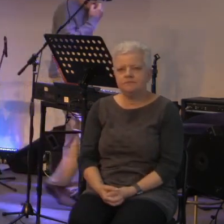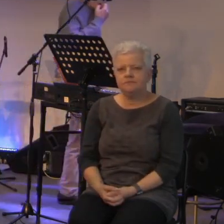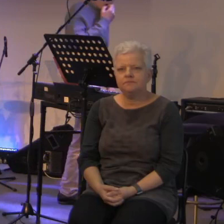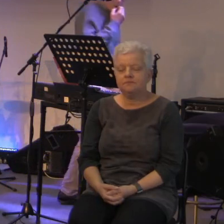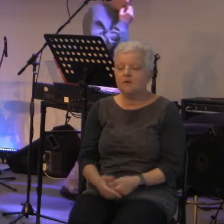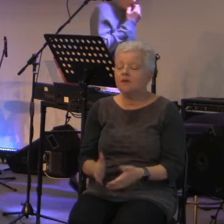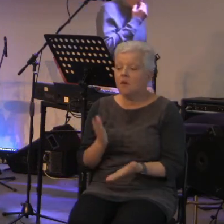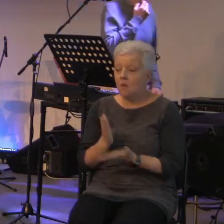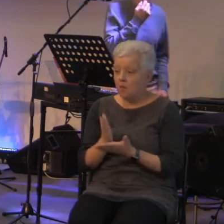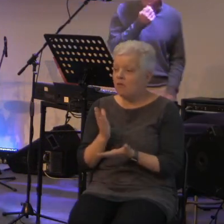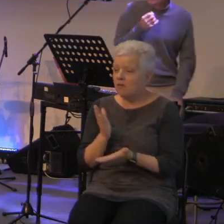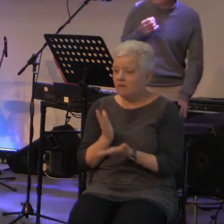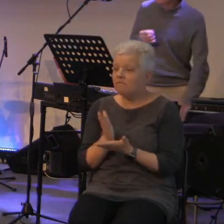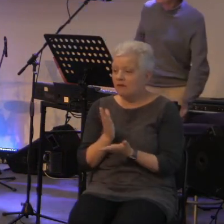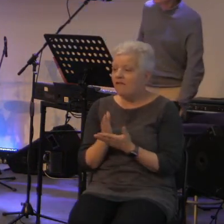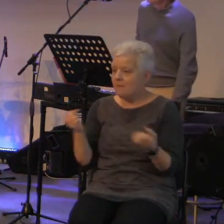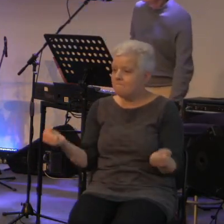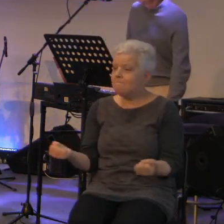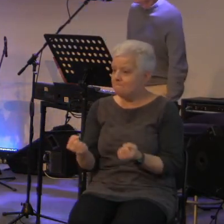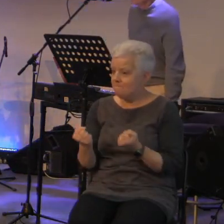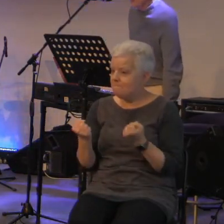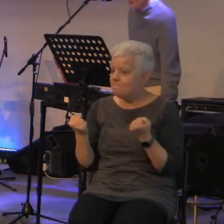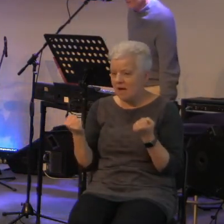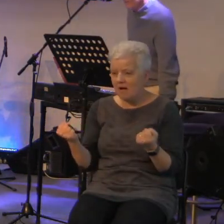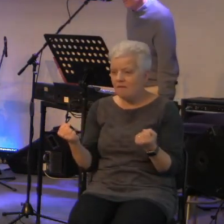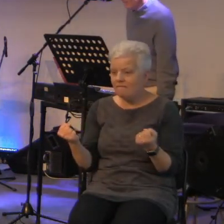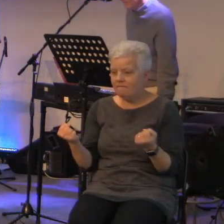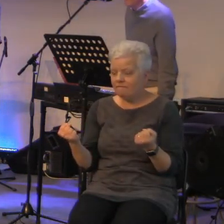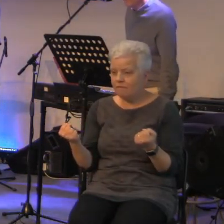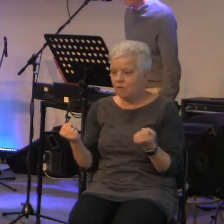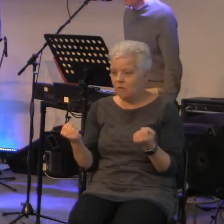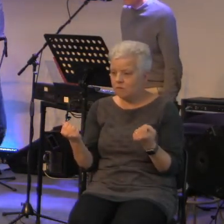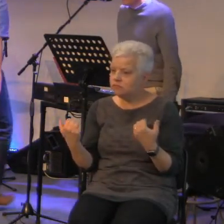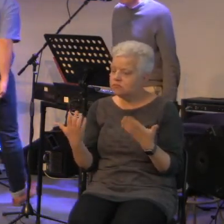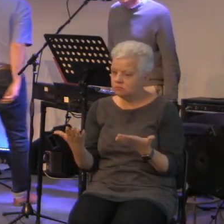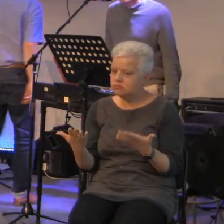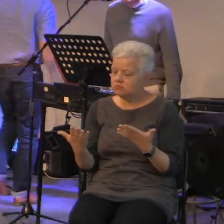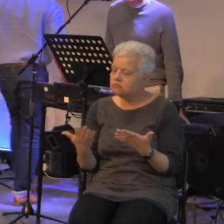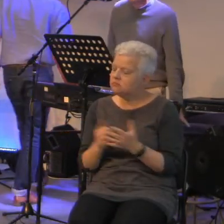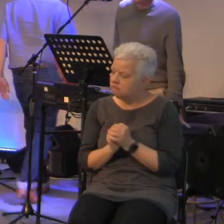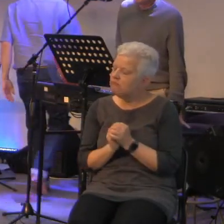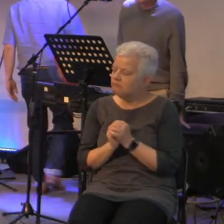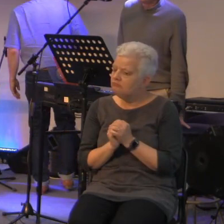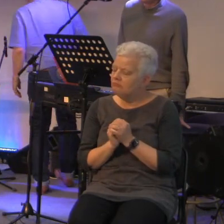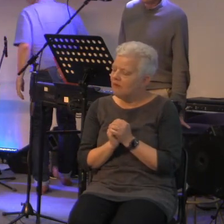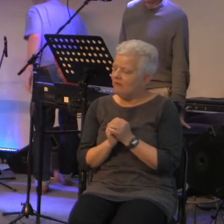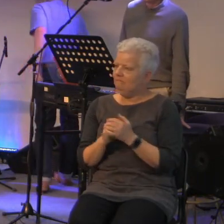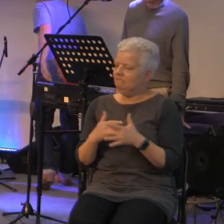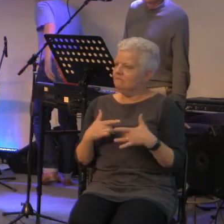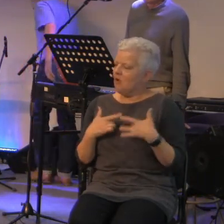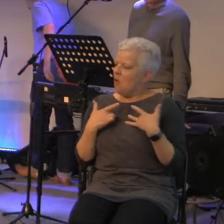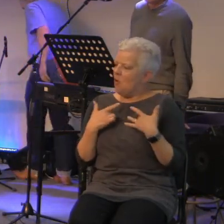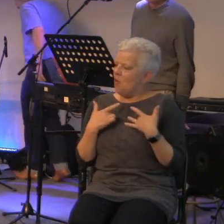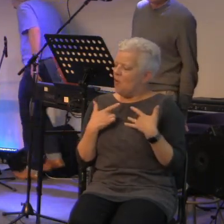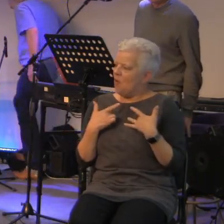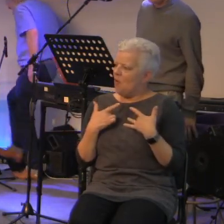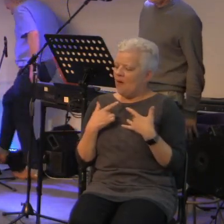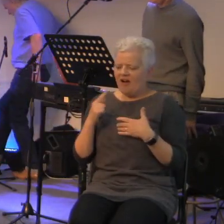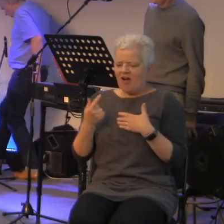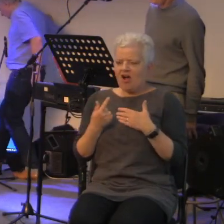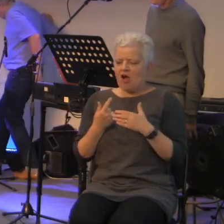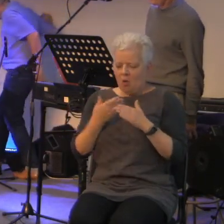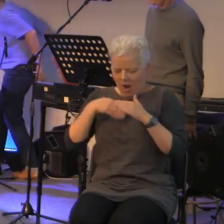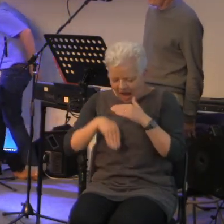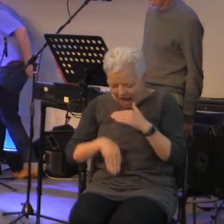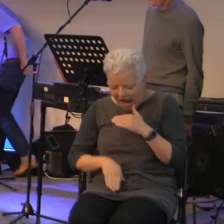That was very powerful, Sue. And I had that sense where you say you can't go